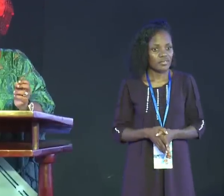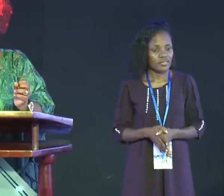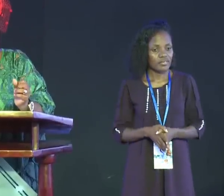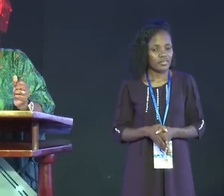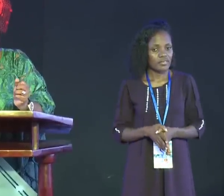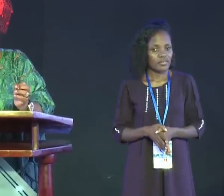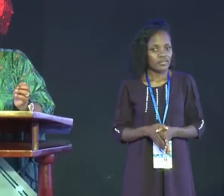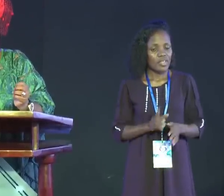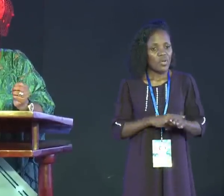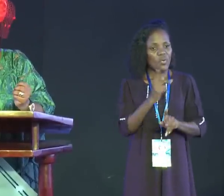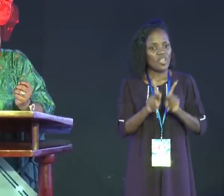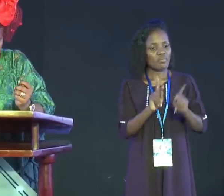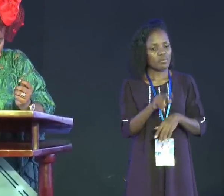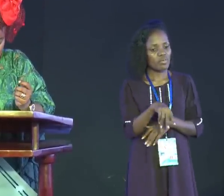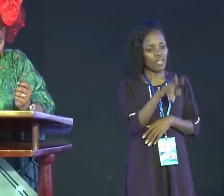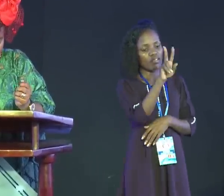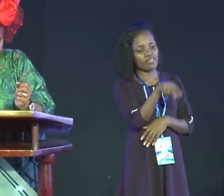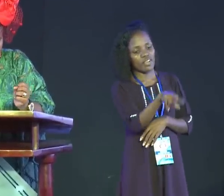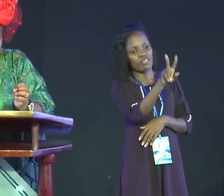When you are mocked and abused,